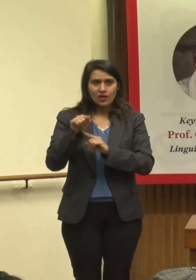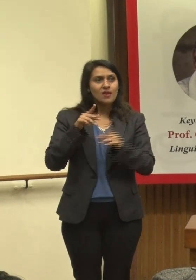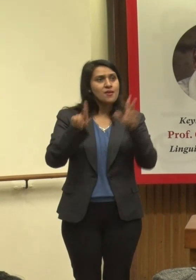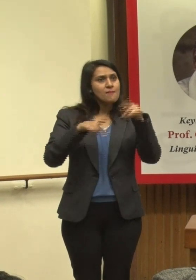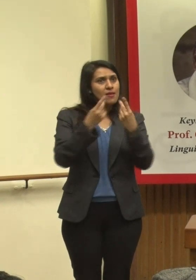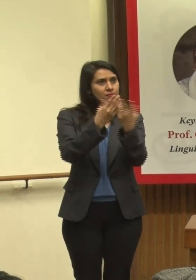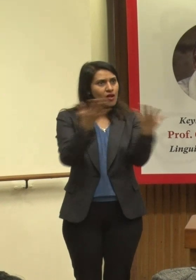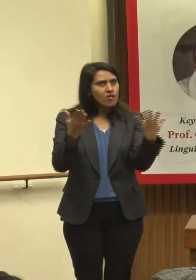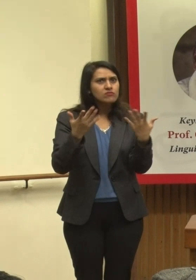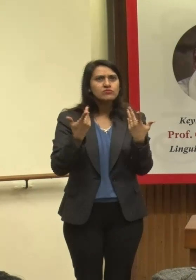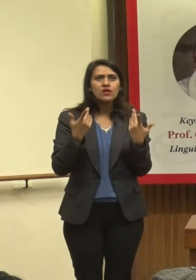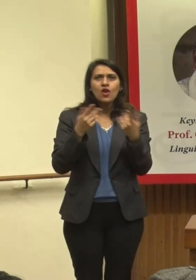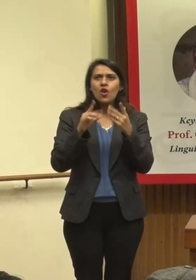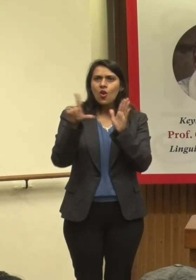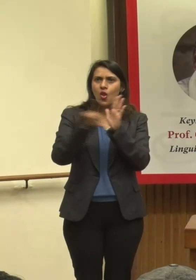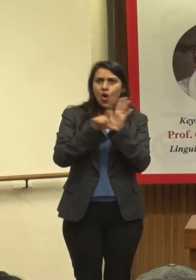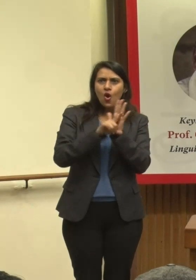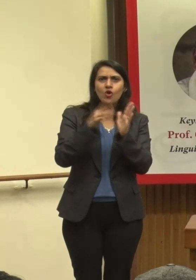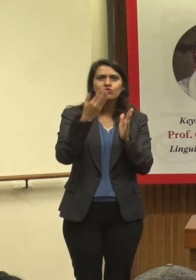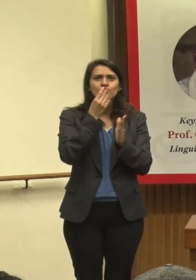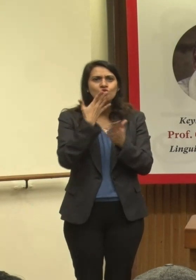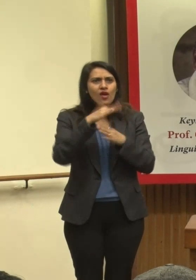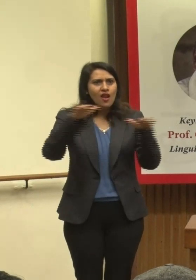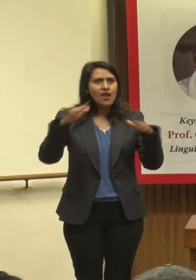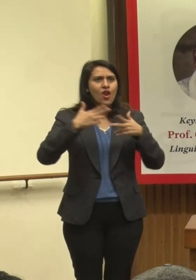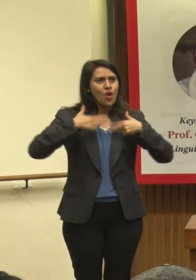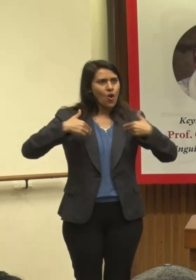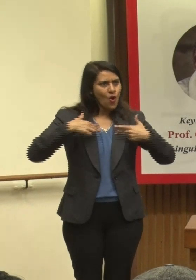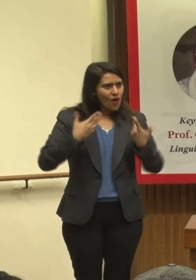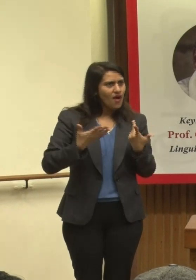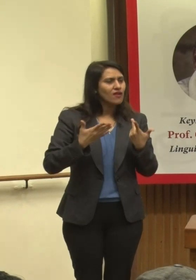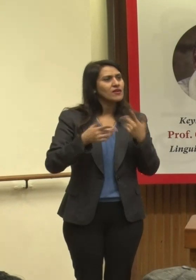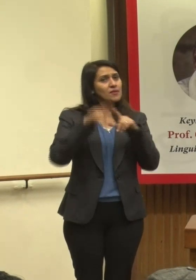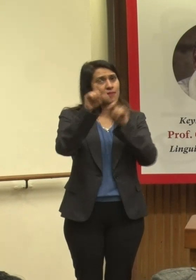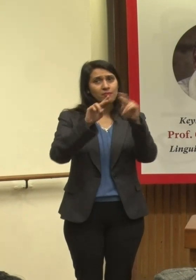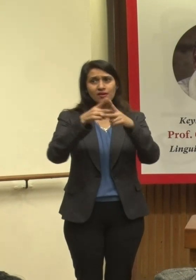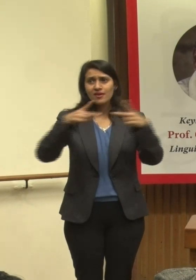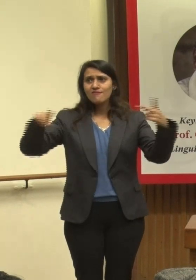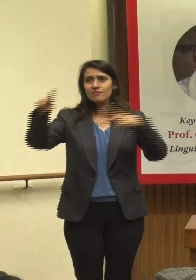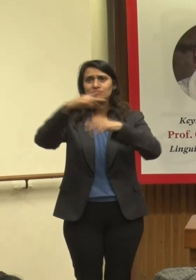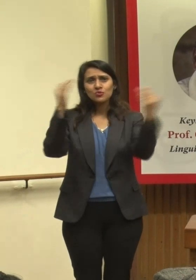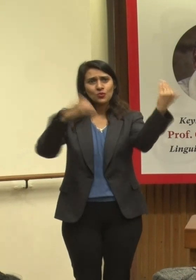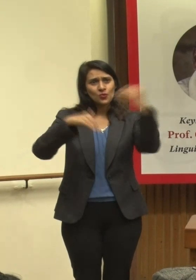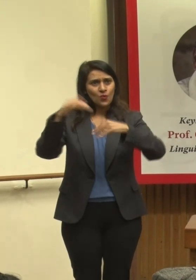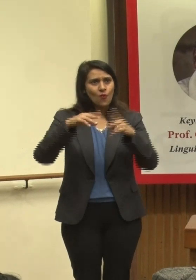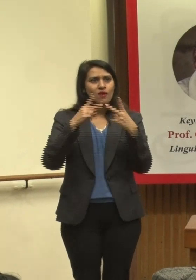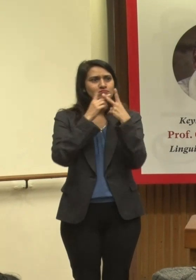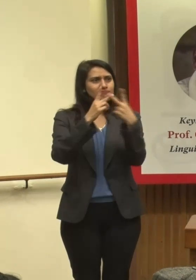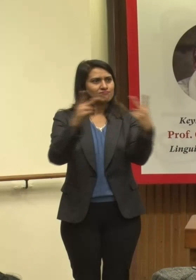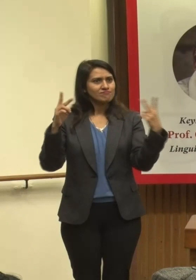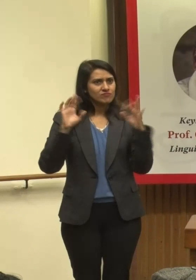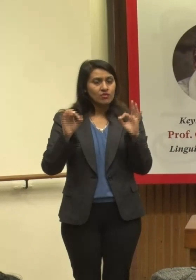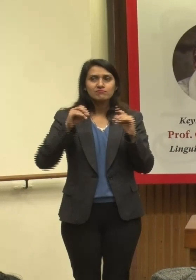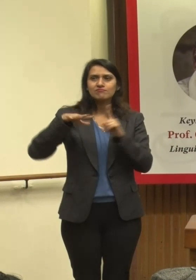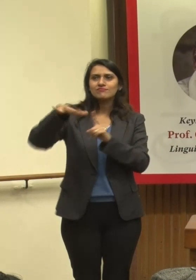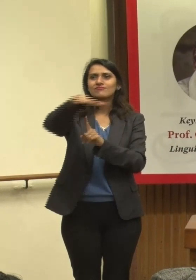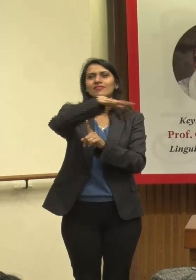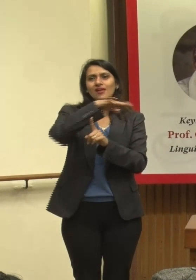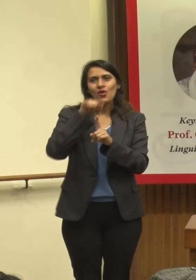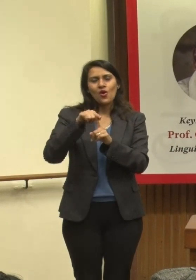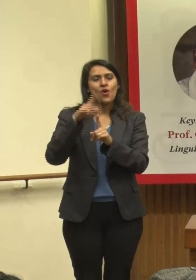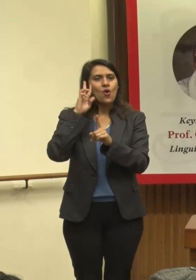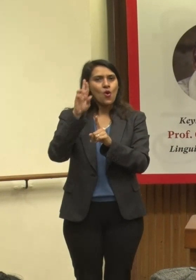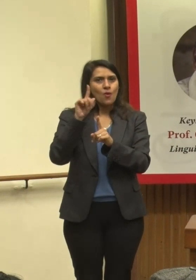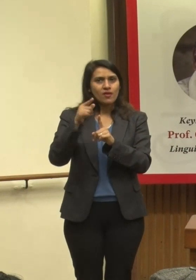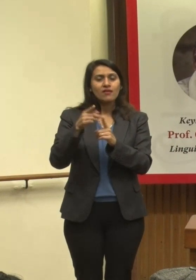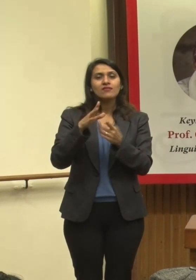audience that has a lot of law students, PhD students, lawyers, I think there is a lot that we have to reflect on, and a lot that